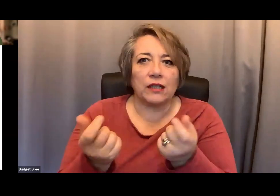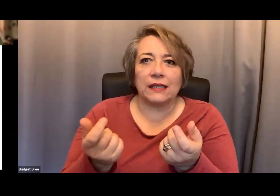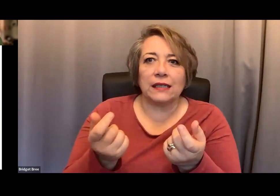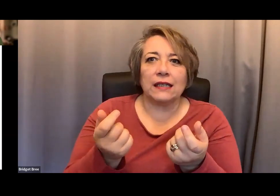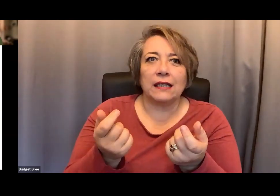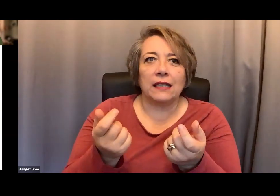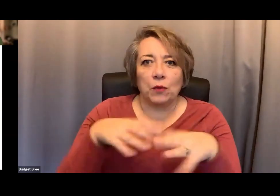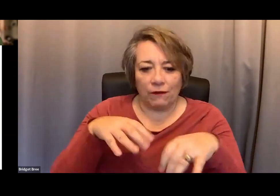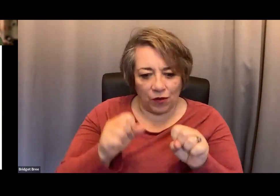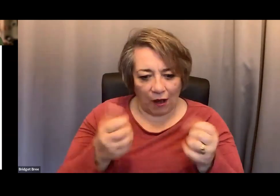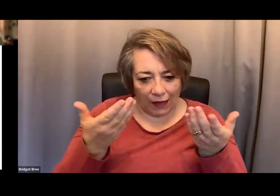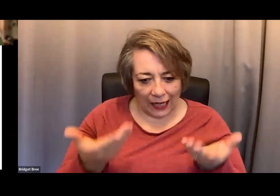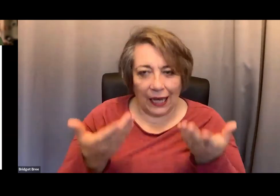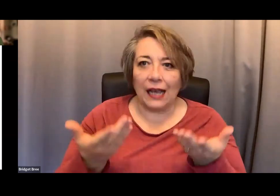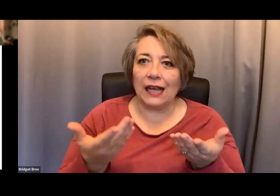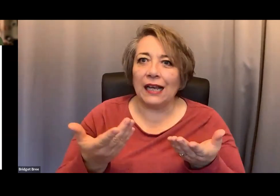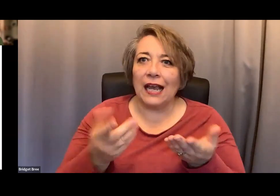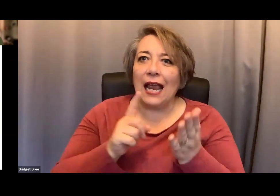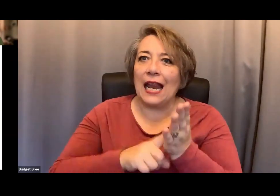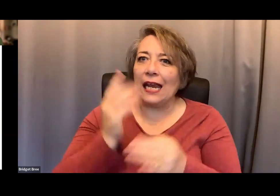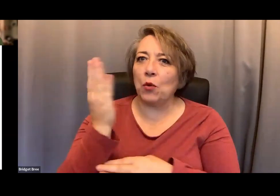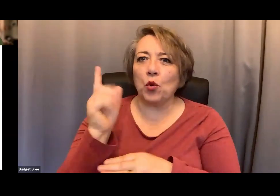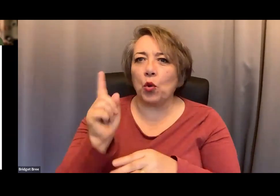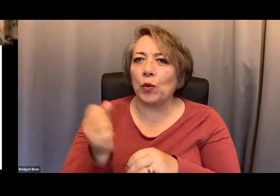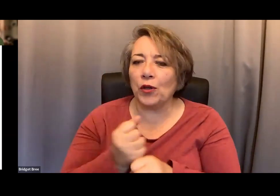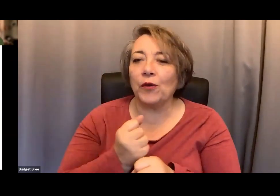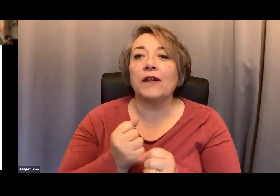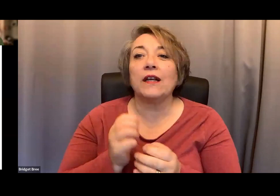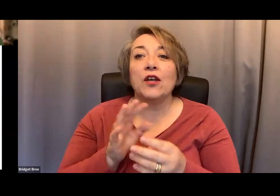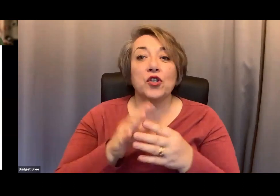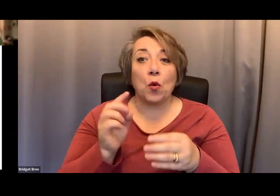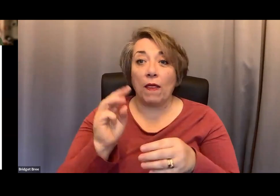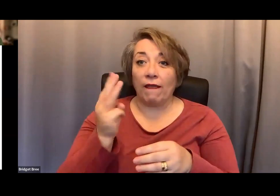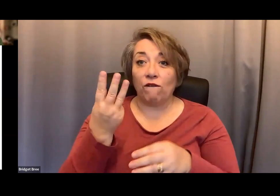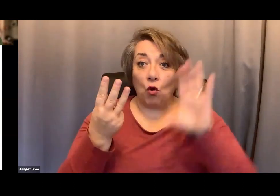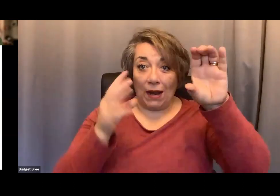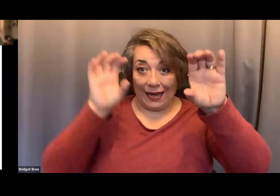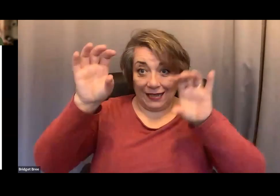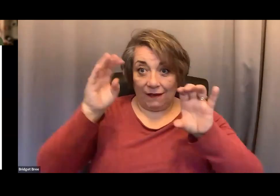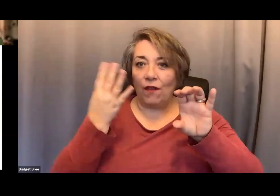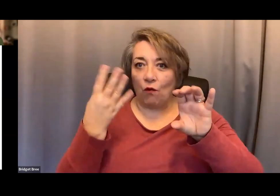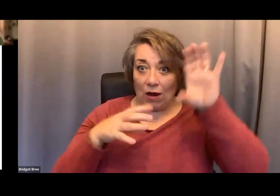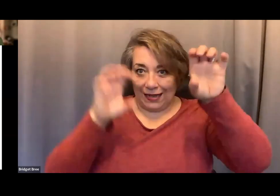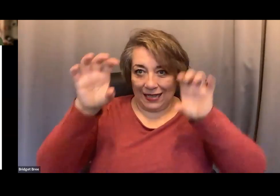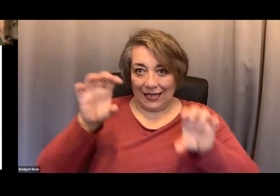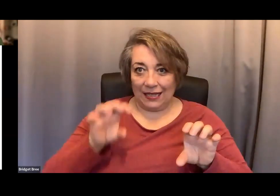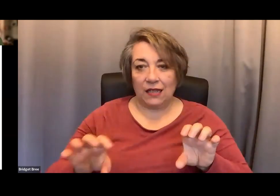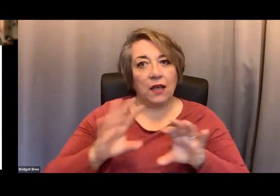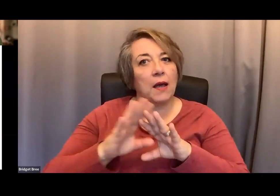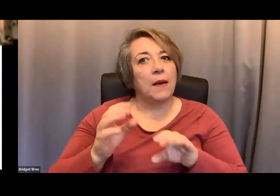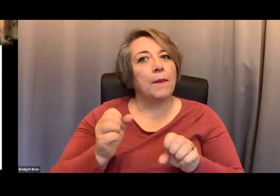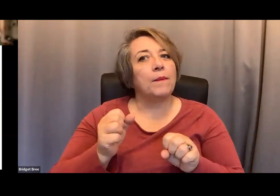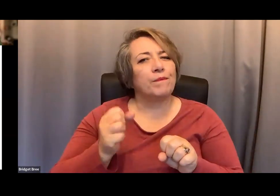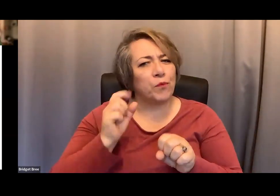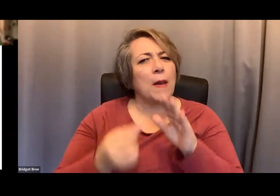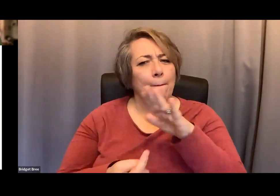our place in Ladywood. So the 4 lenses became an important tool throughout these key weeks, in which